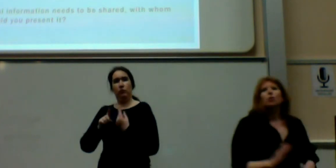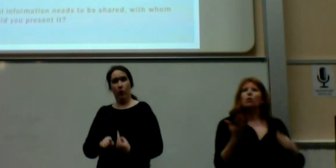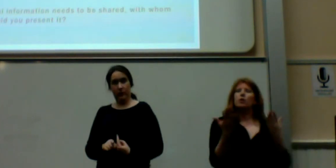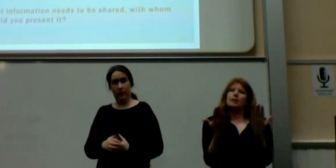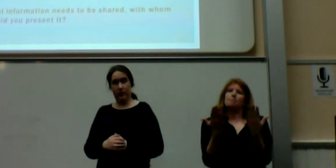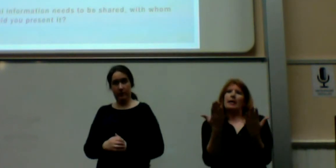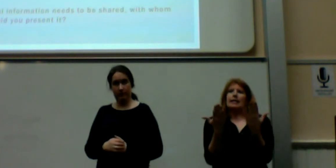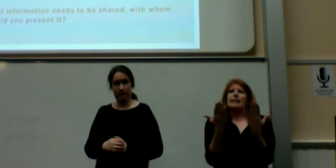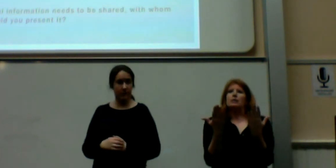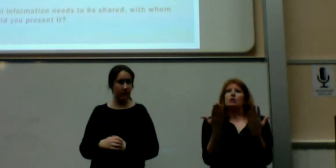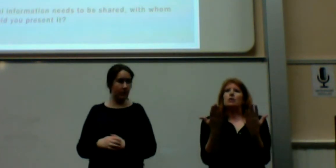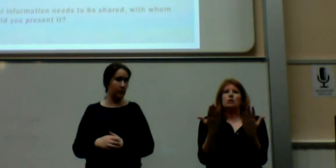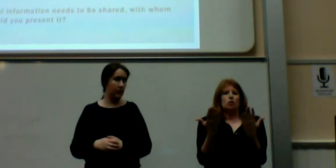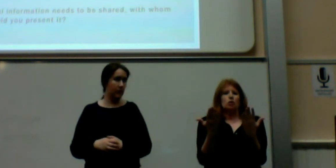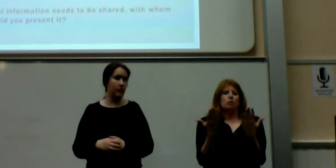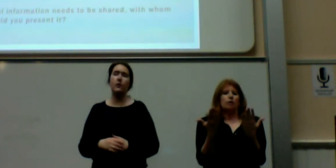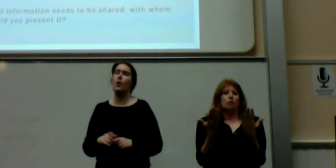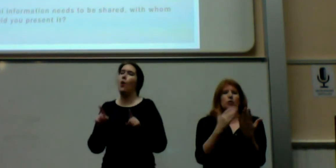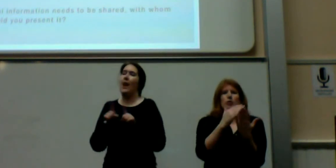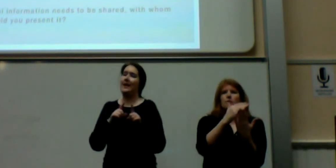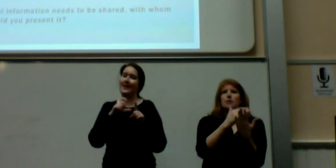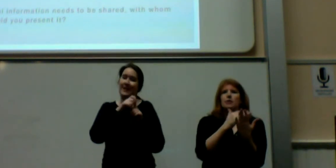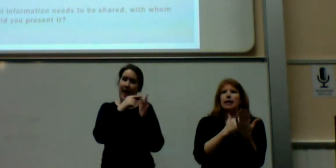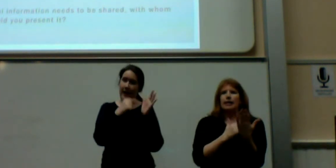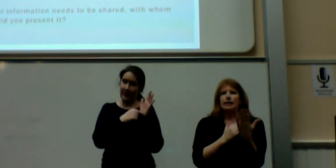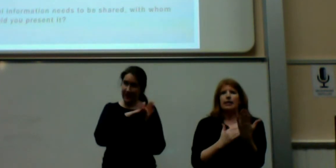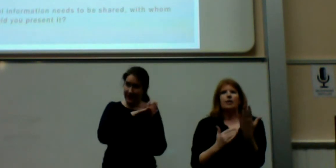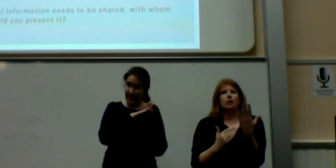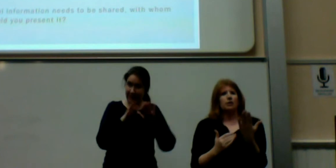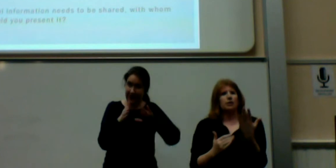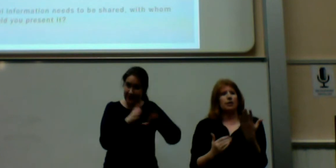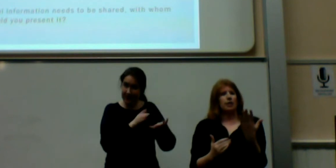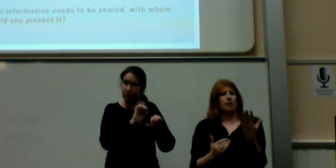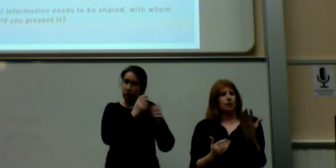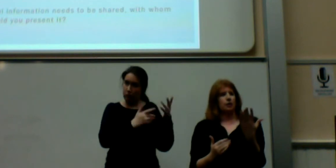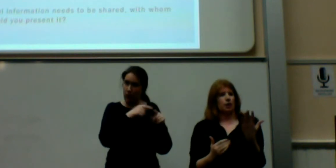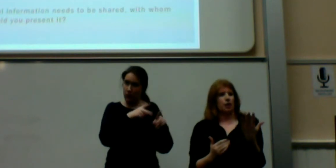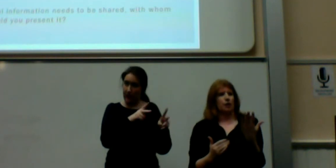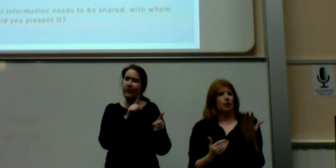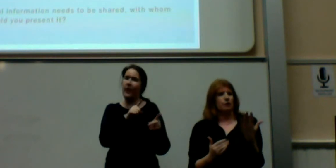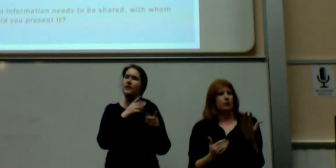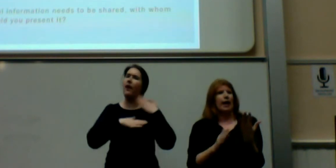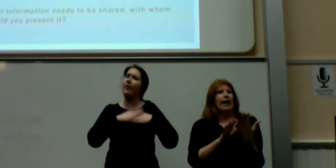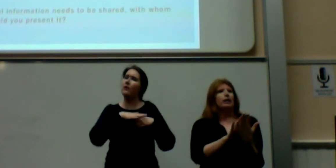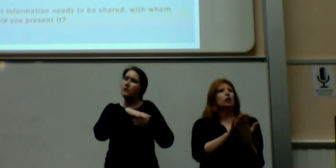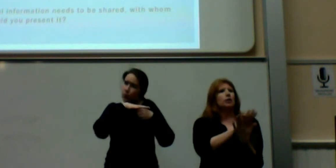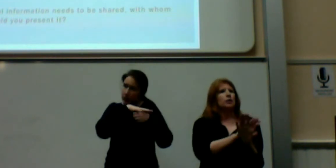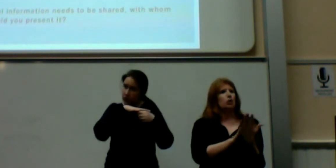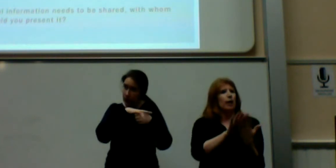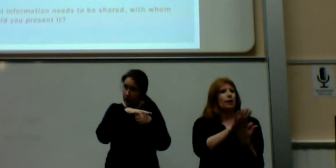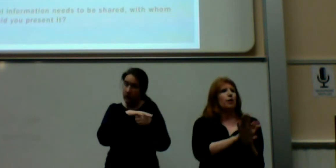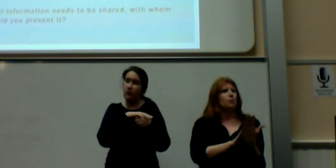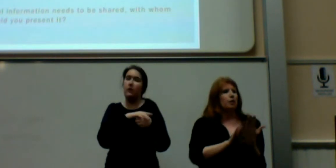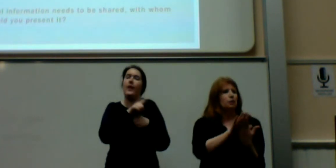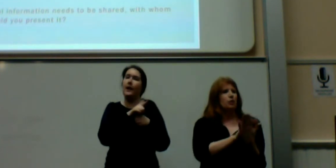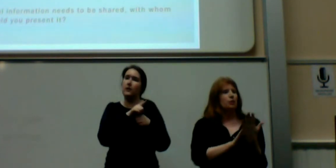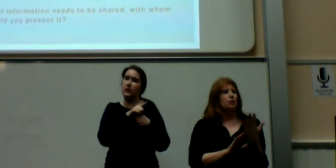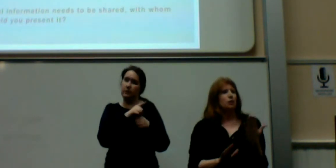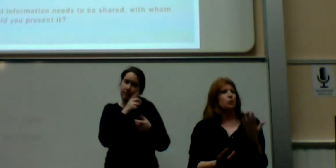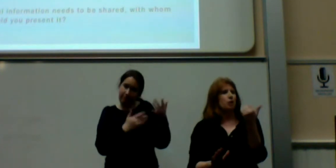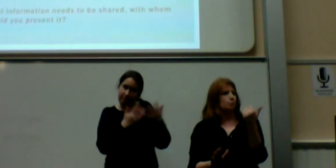So in order to make these two data sources, the DIT that looks at these ethical scenarios and looks at the way they